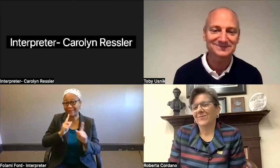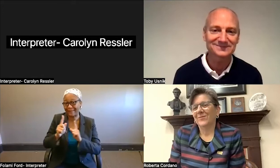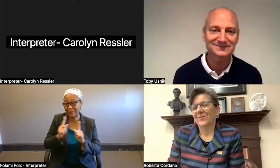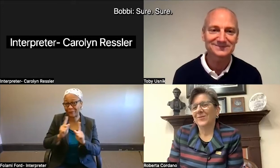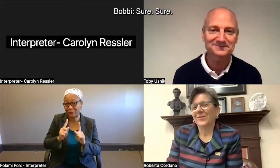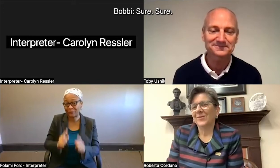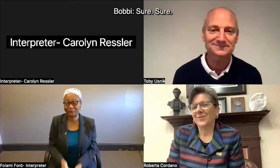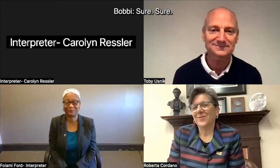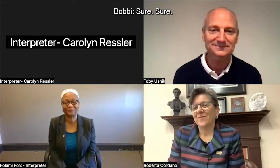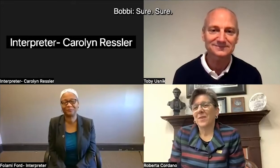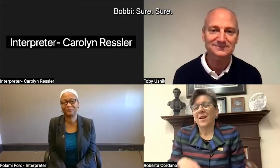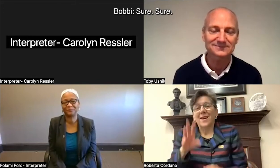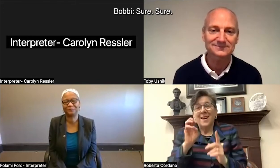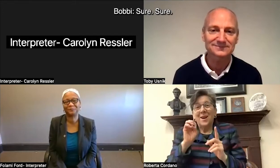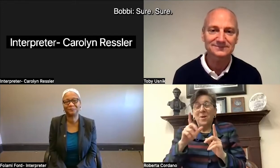Sure. Sure.